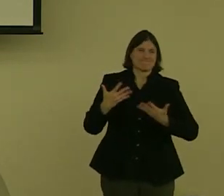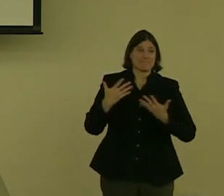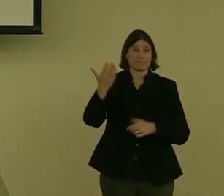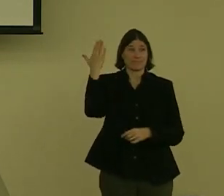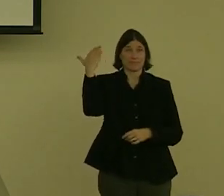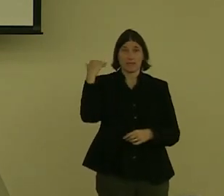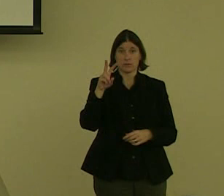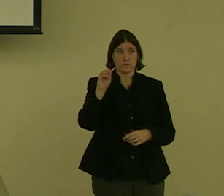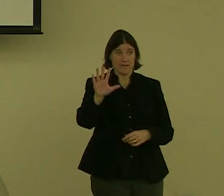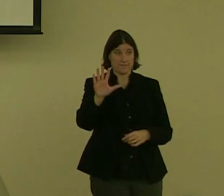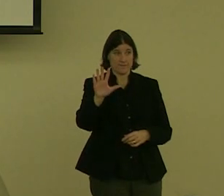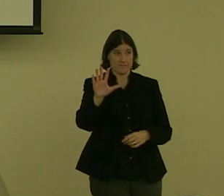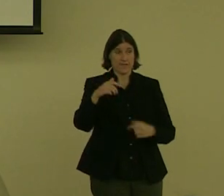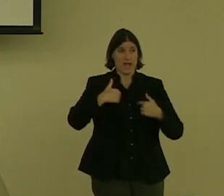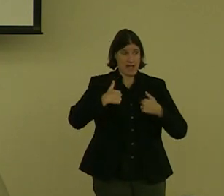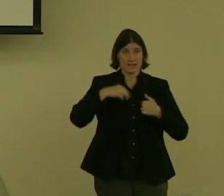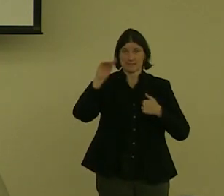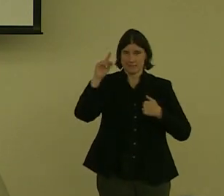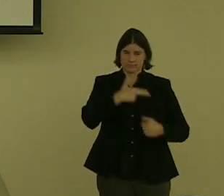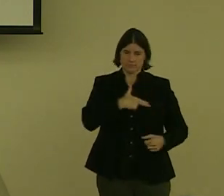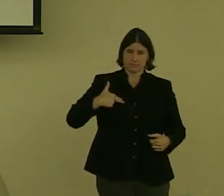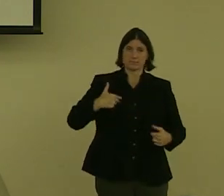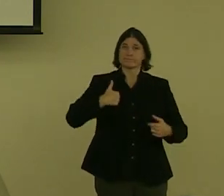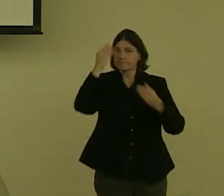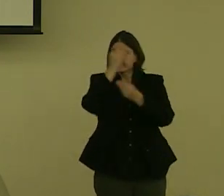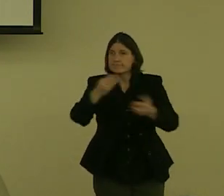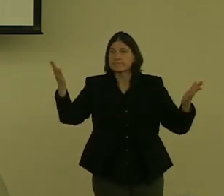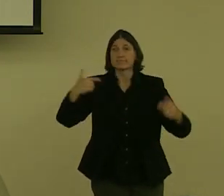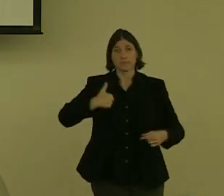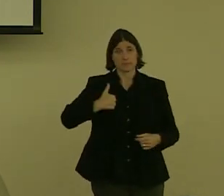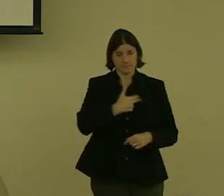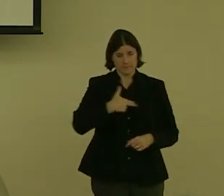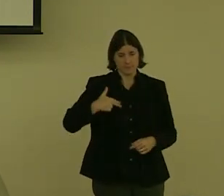the graphic novels librarian because I was afraid to call myself the comics librarian. Mm-hmm.